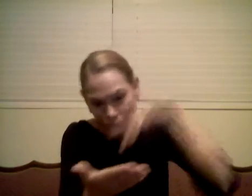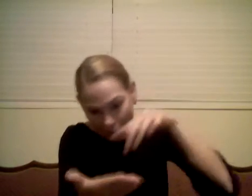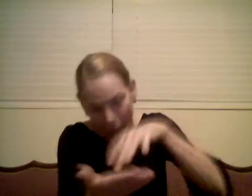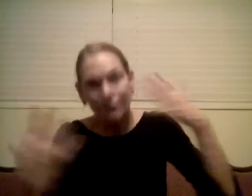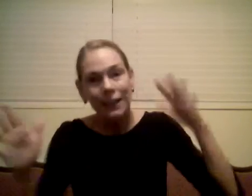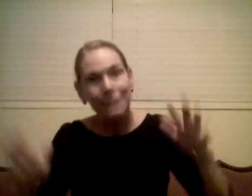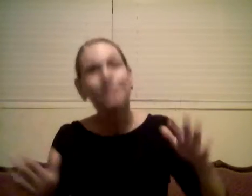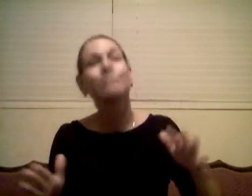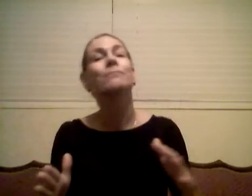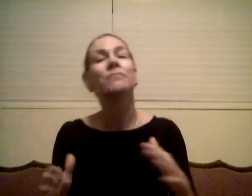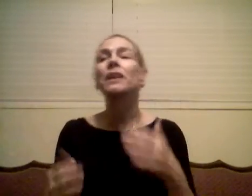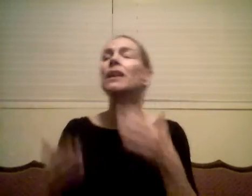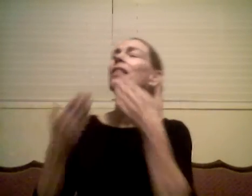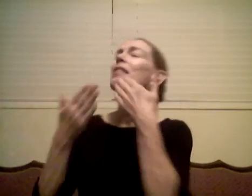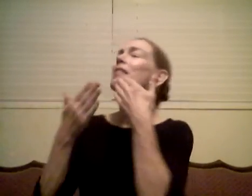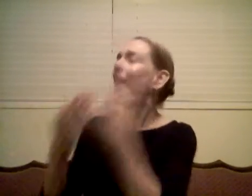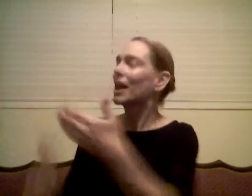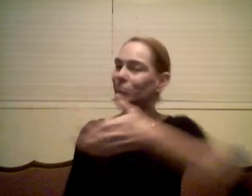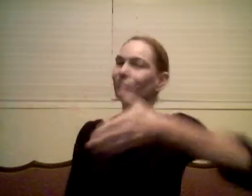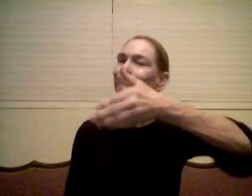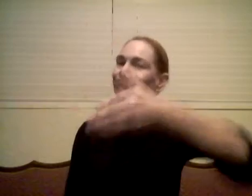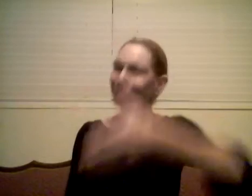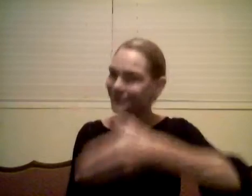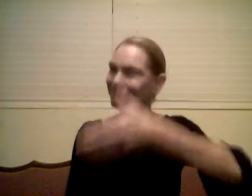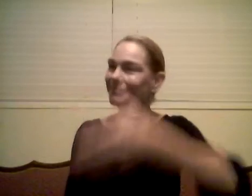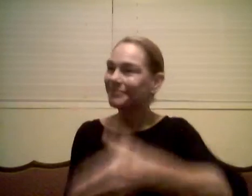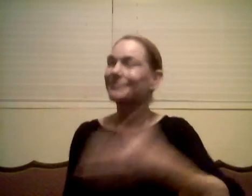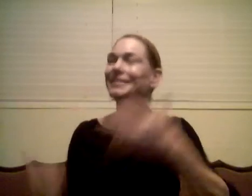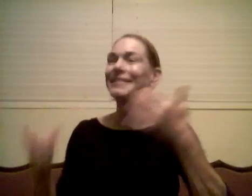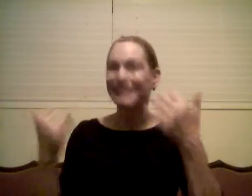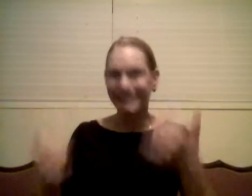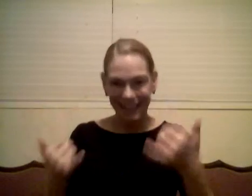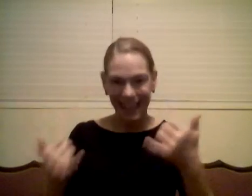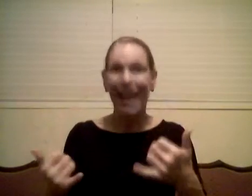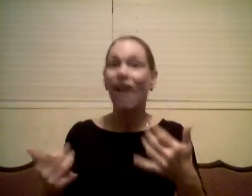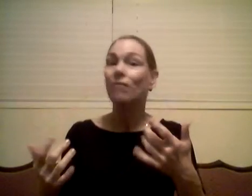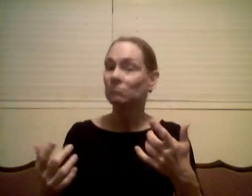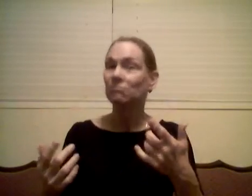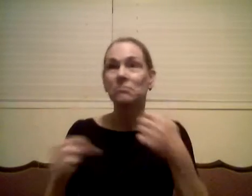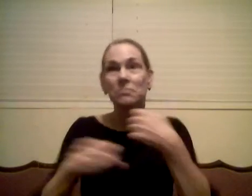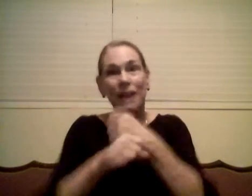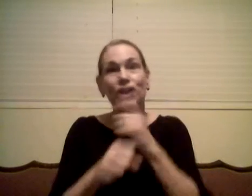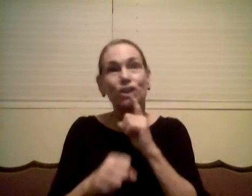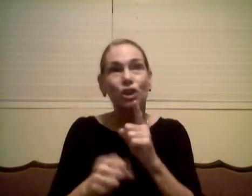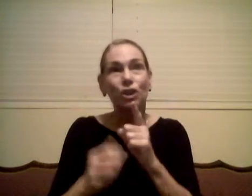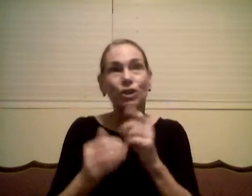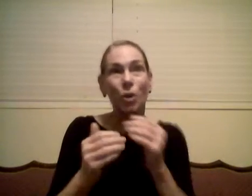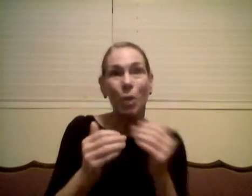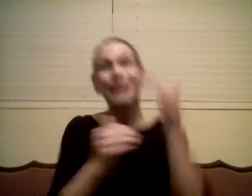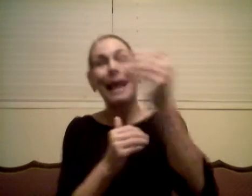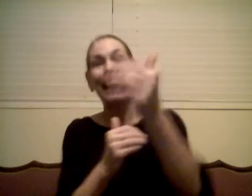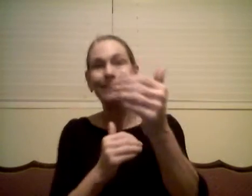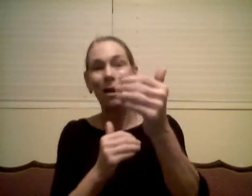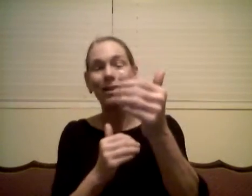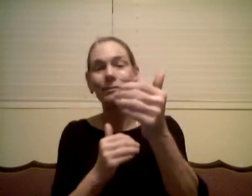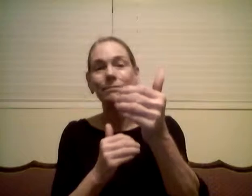again, you want to thank them for that handshake, let's make sure we're now making the cut, all right? What does it take to make the cut? Send a thank you note.